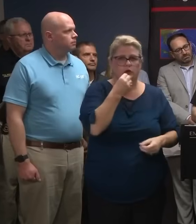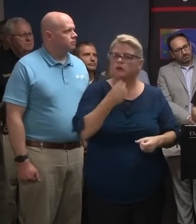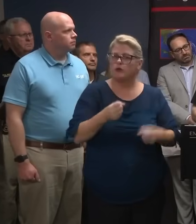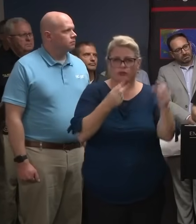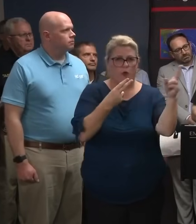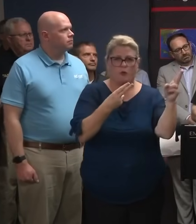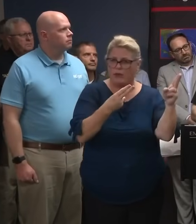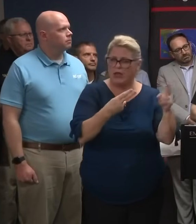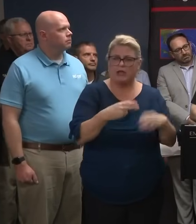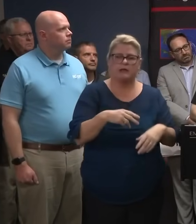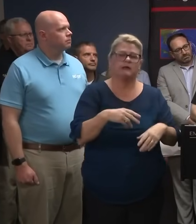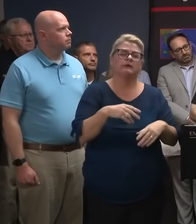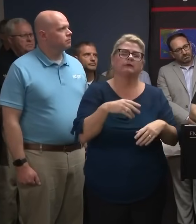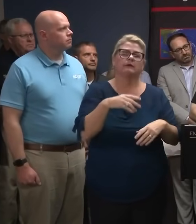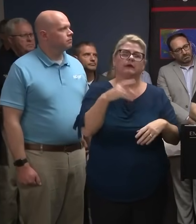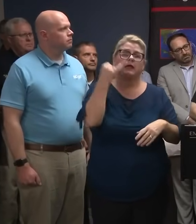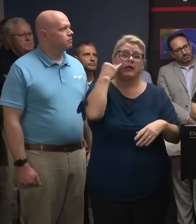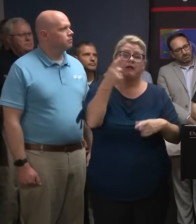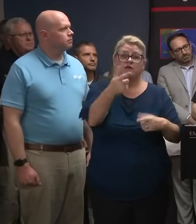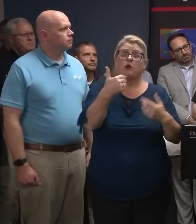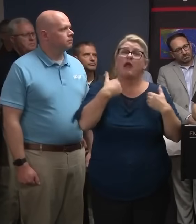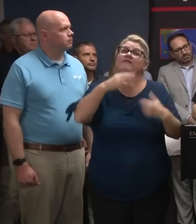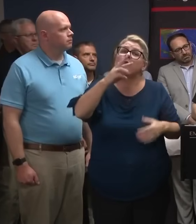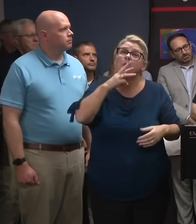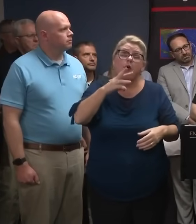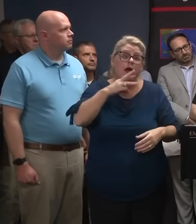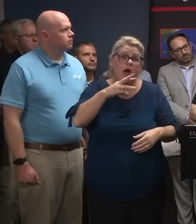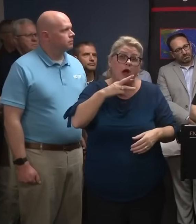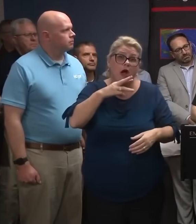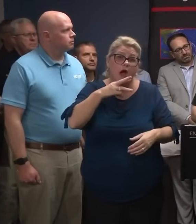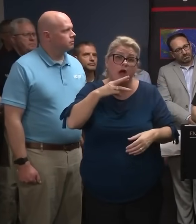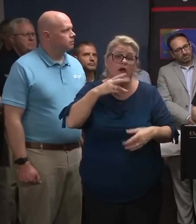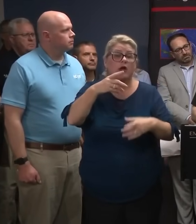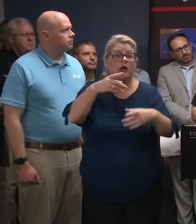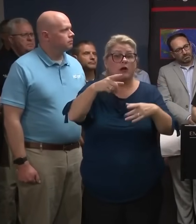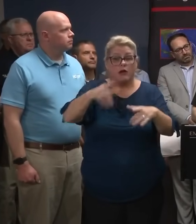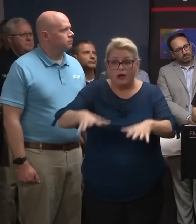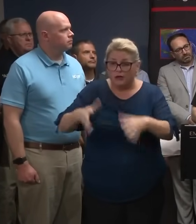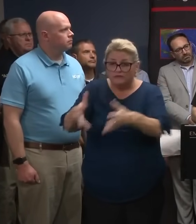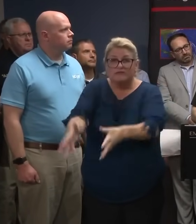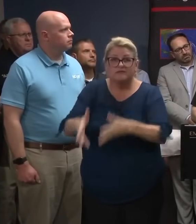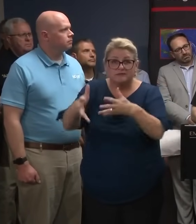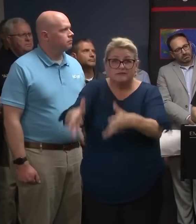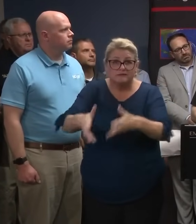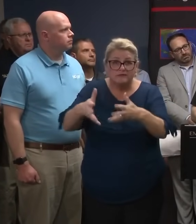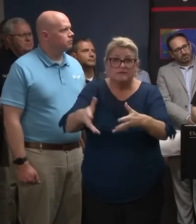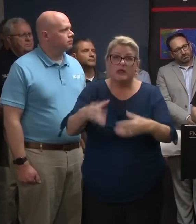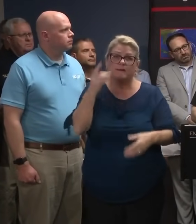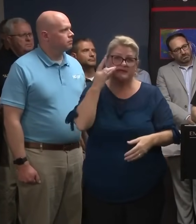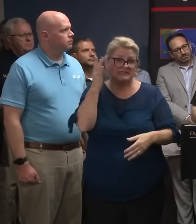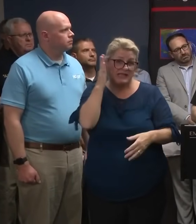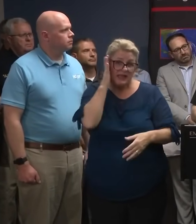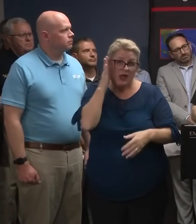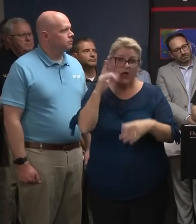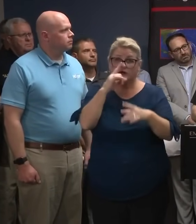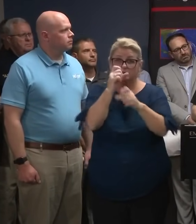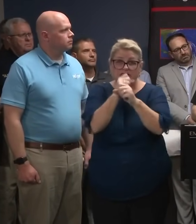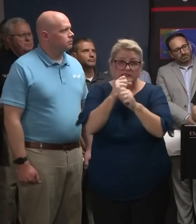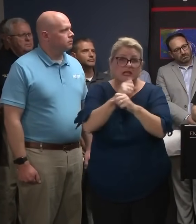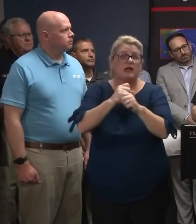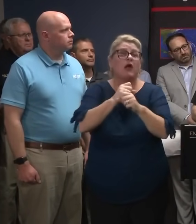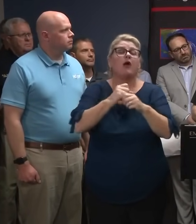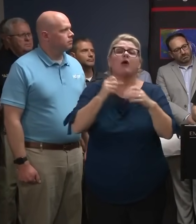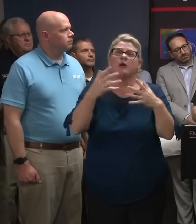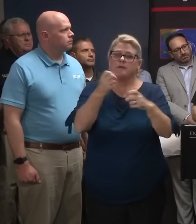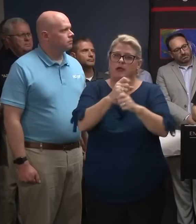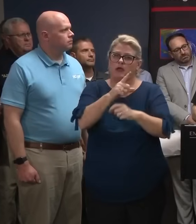Also, please make sure that if you have standing water that you're able to drain, get rid of that. We're very concerned about mosquitoes and mosquito-borne illness after this